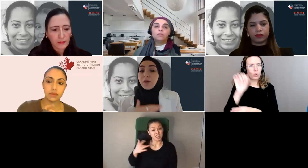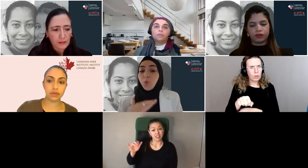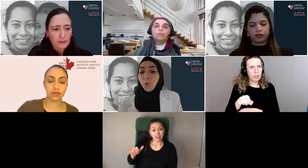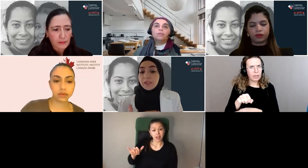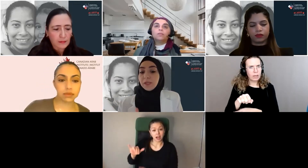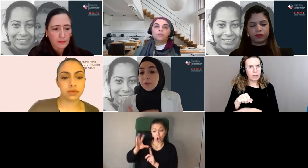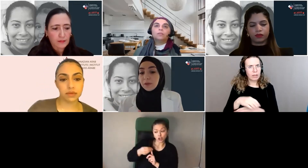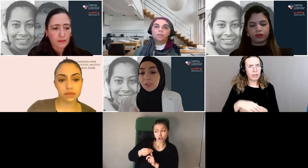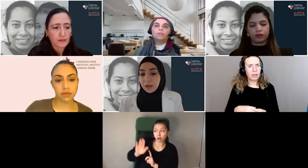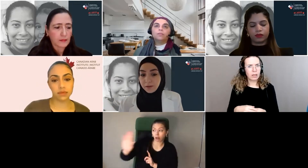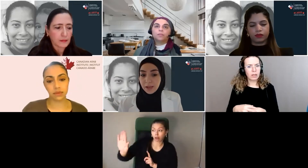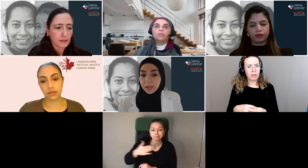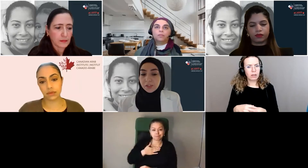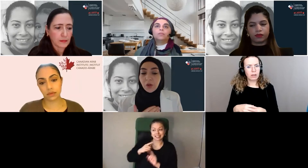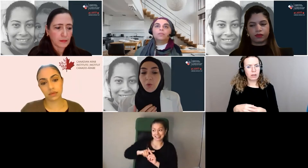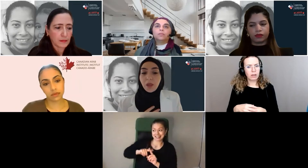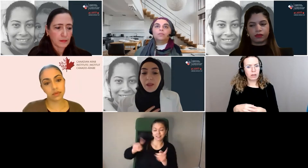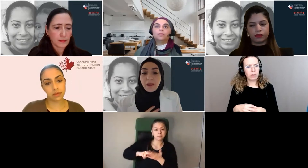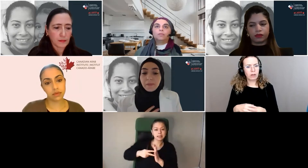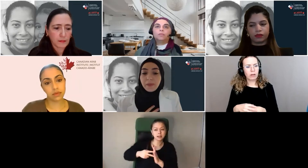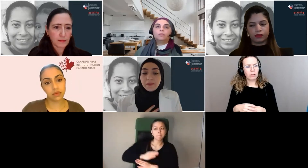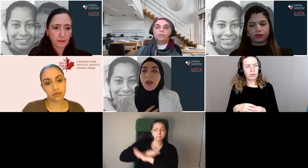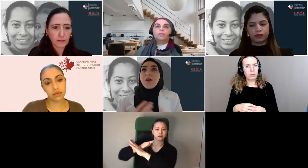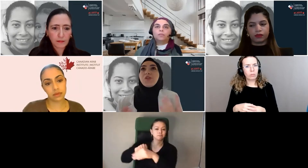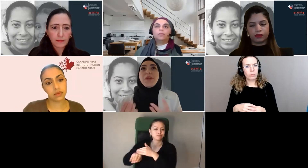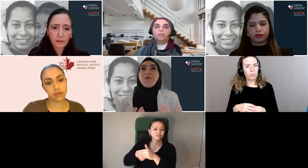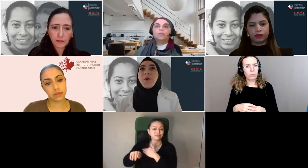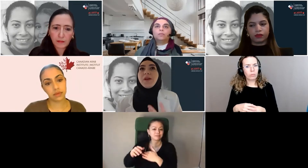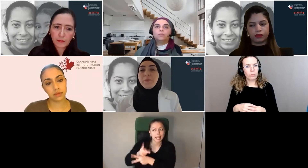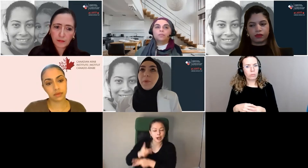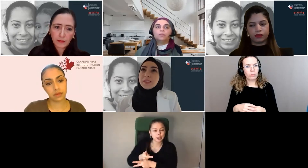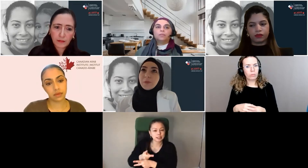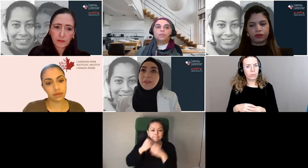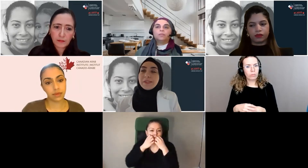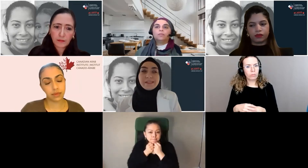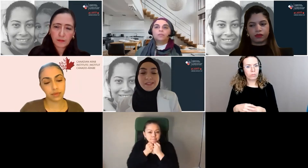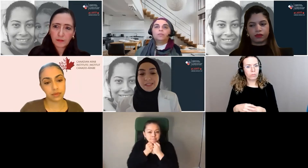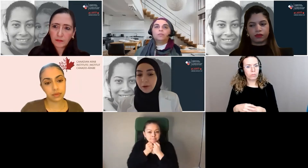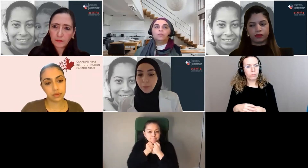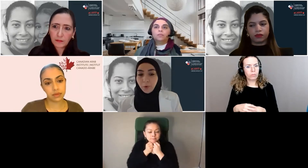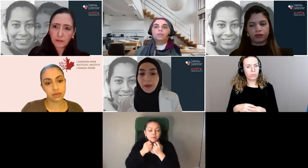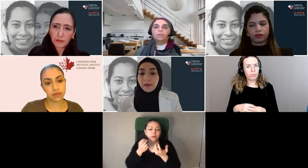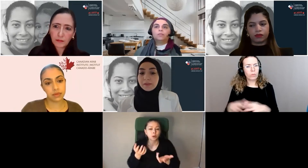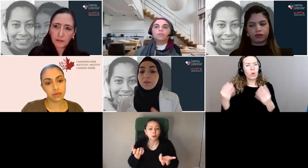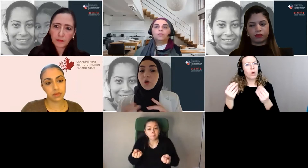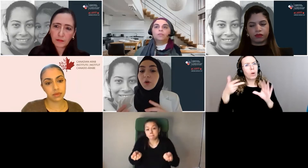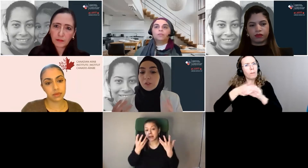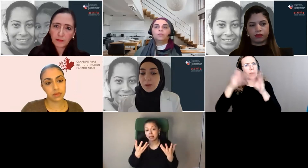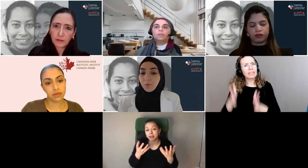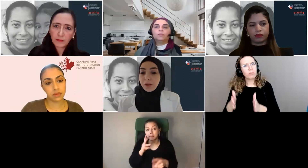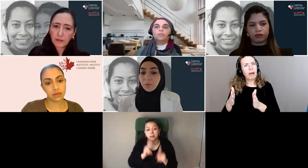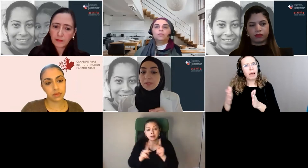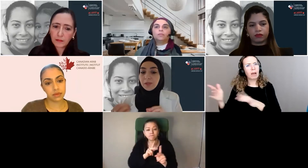accessing quality mental health care. So many of our participants did report that talking